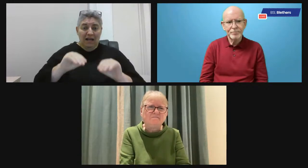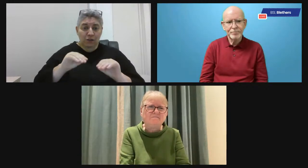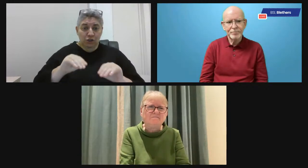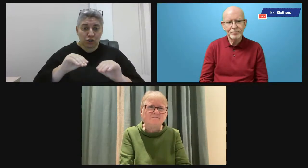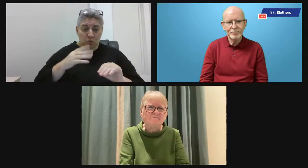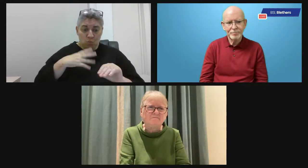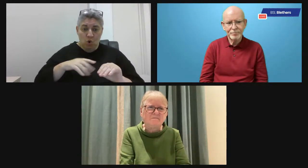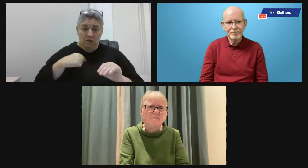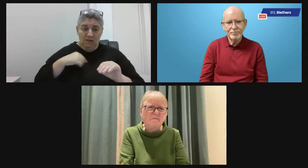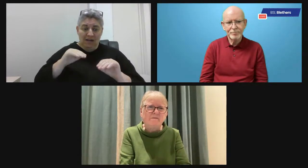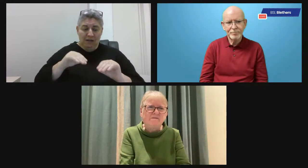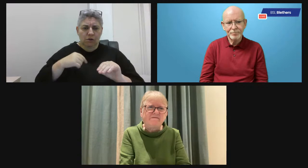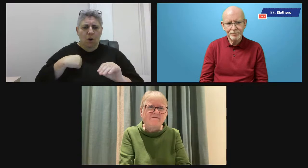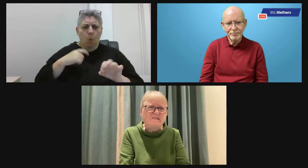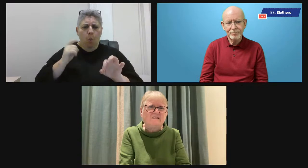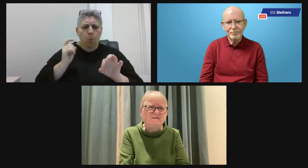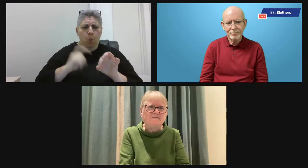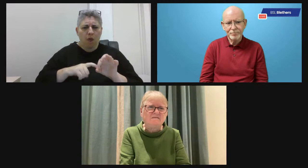more work.